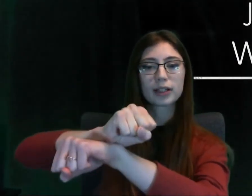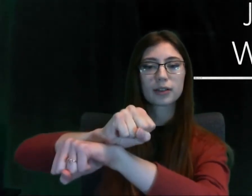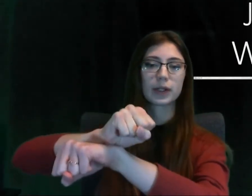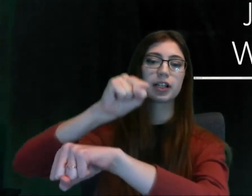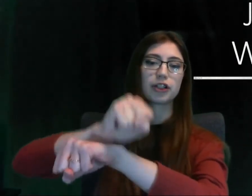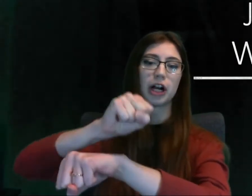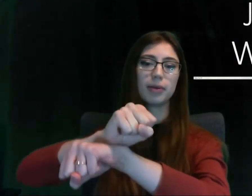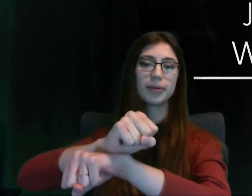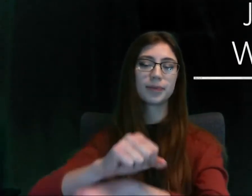or job.